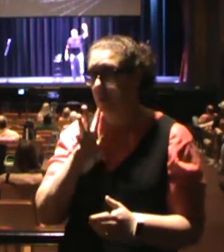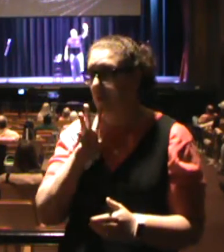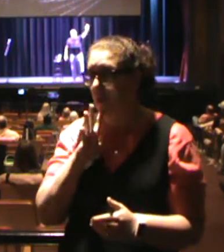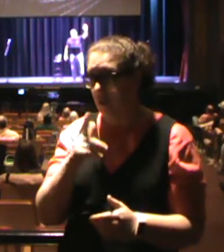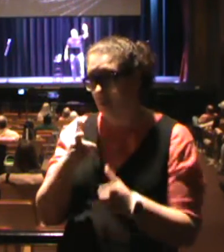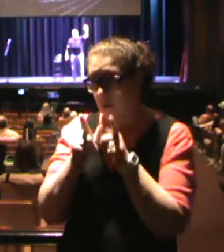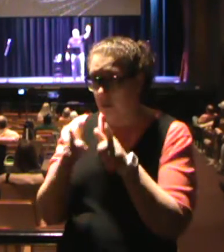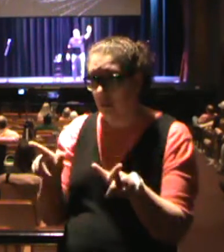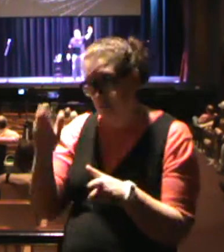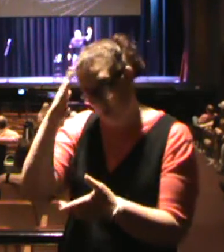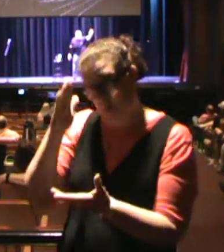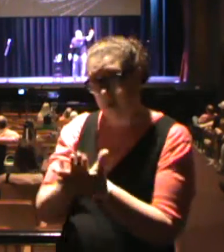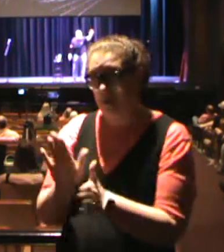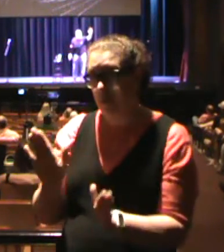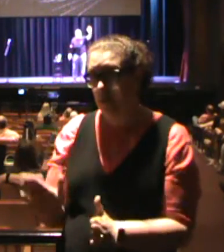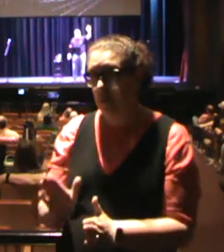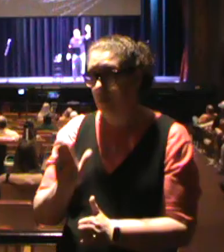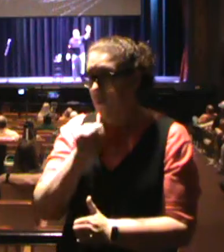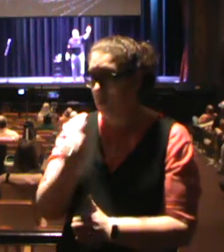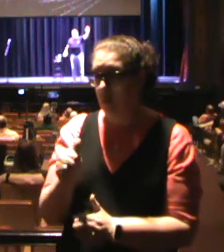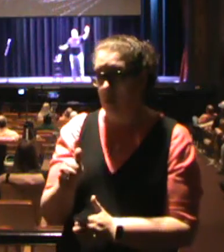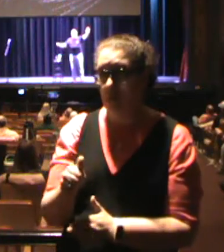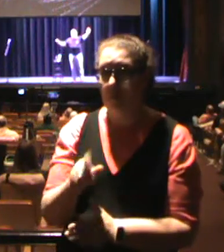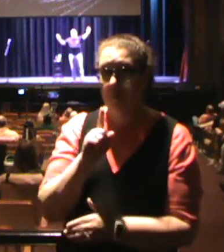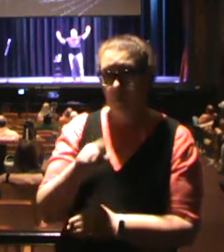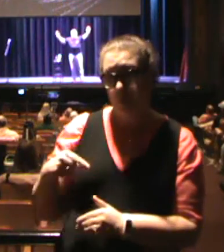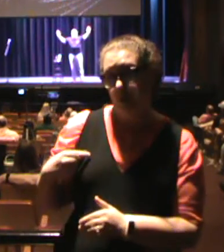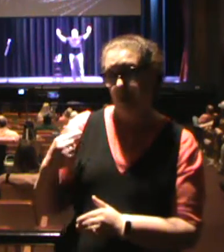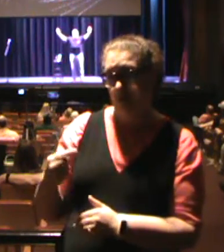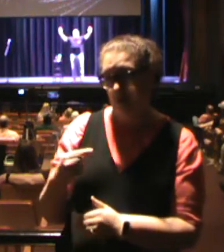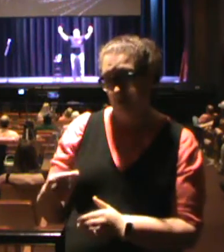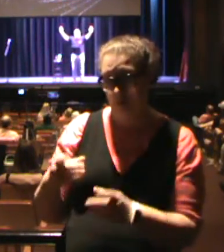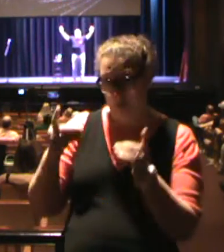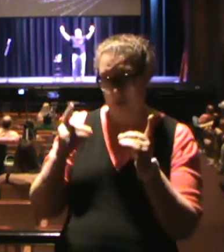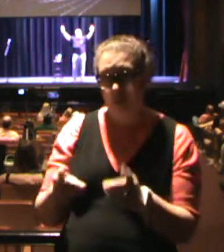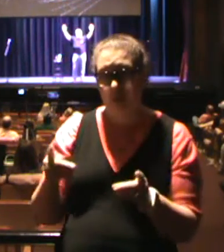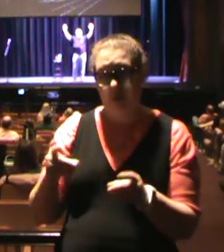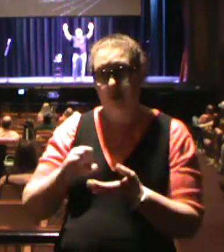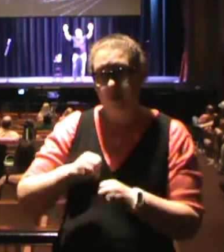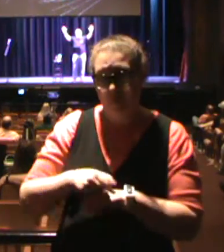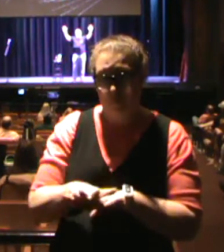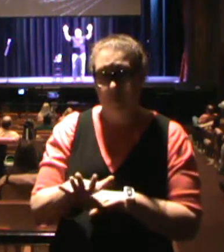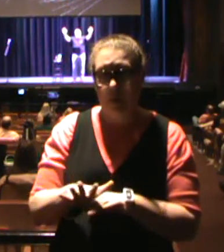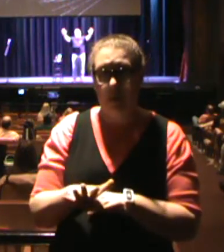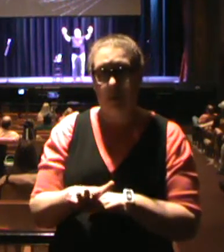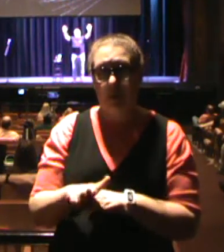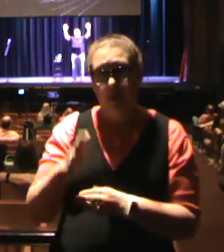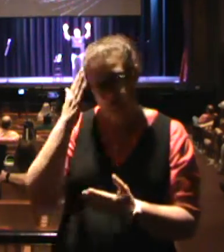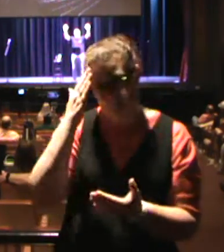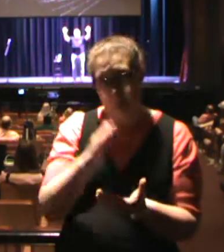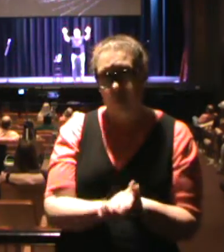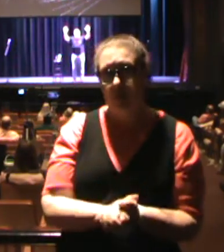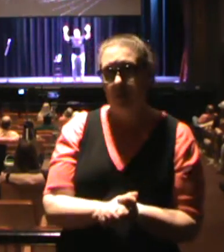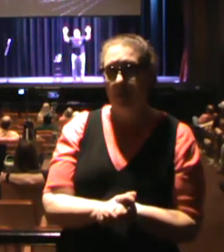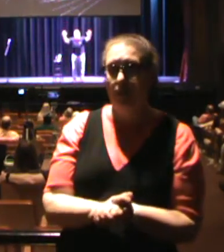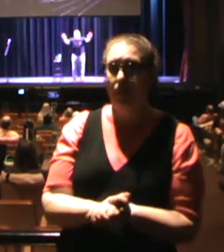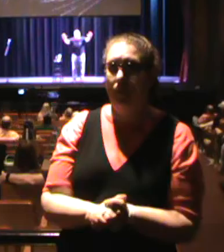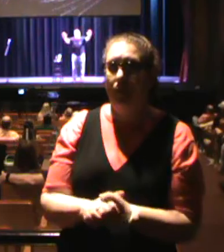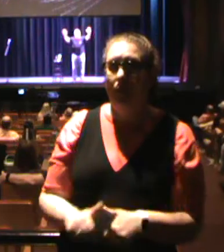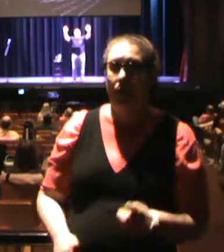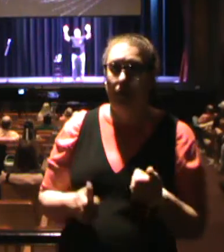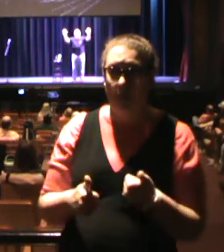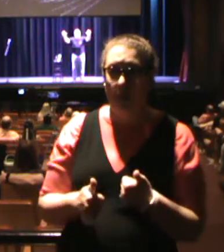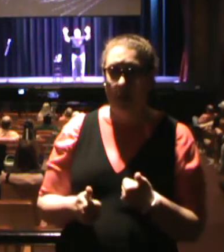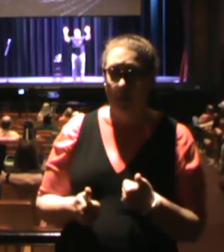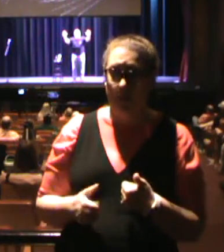He knew that one generation's decision would affect the beliefs and the life of the coming generation. So your choices that you make